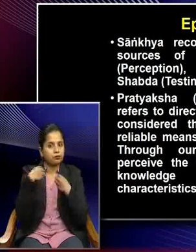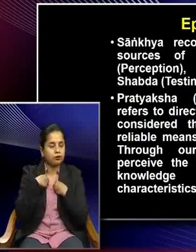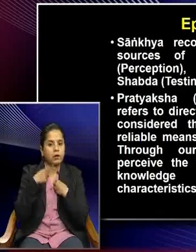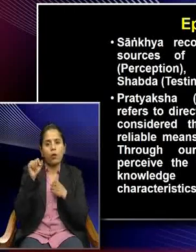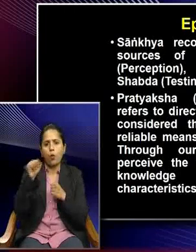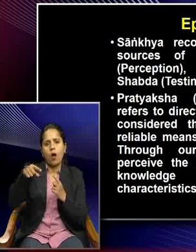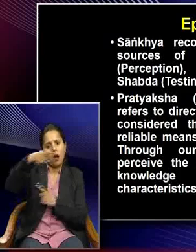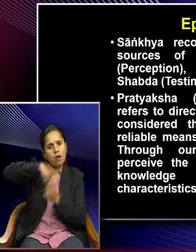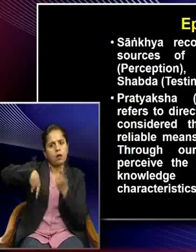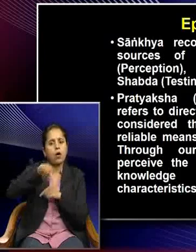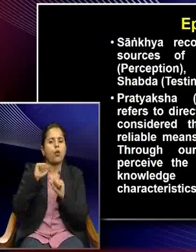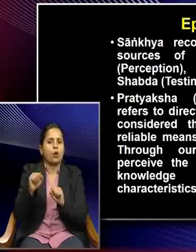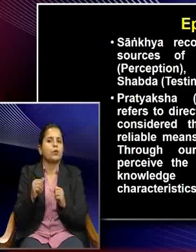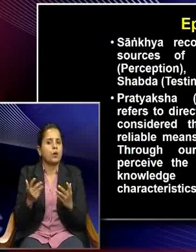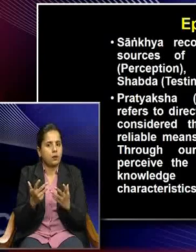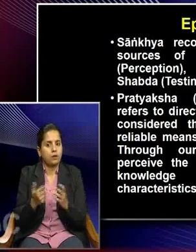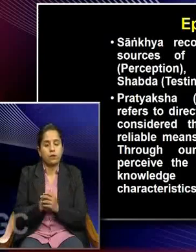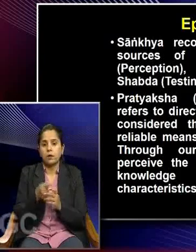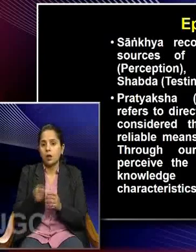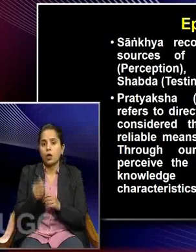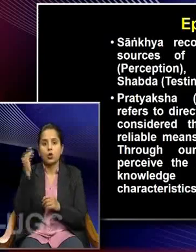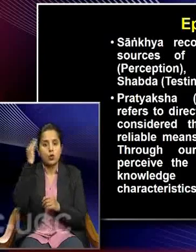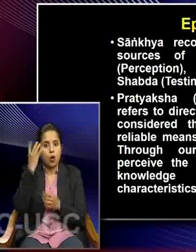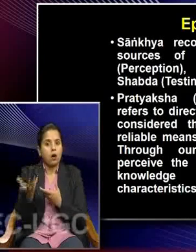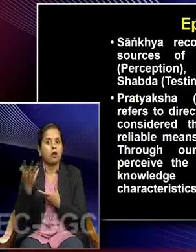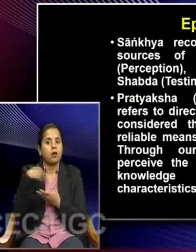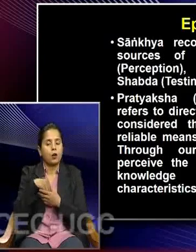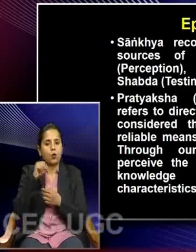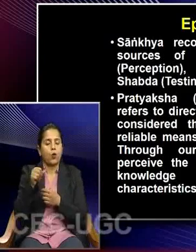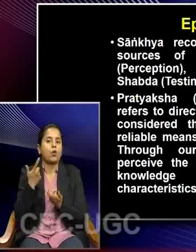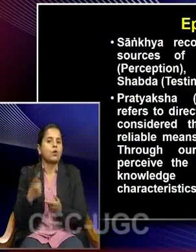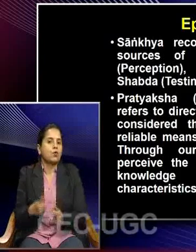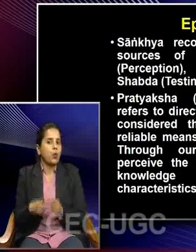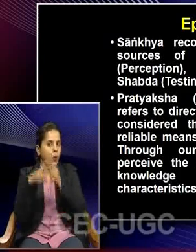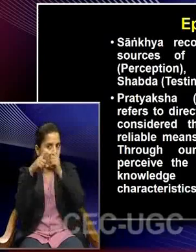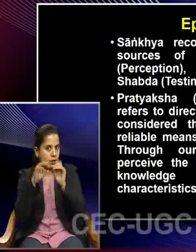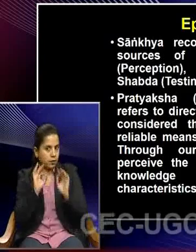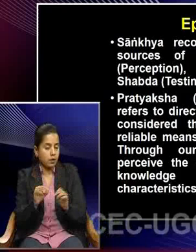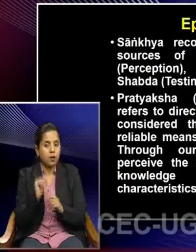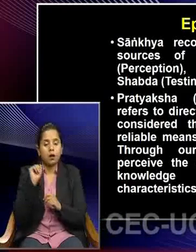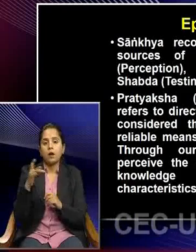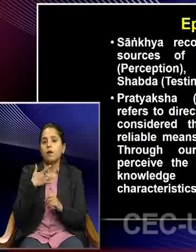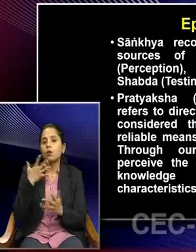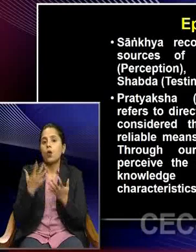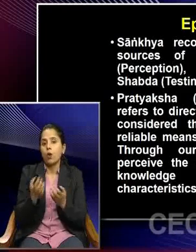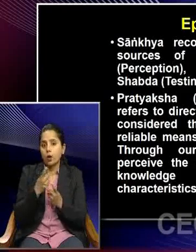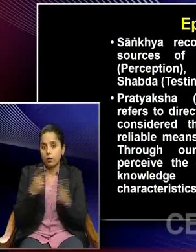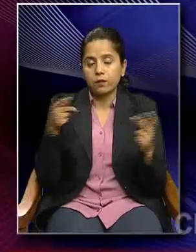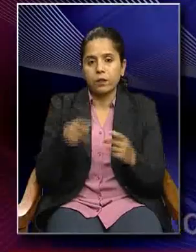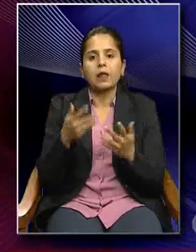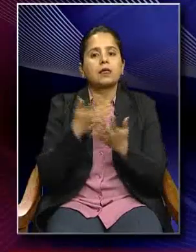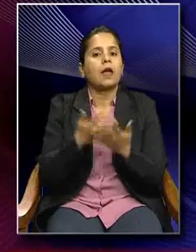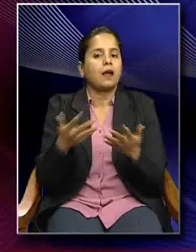there around us and gain knowledge about its qualities, its characteristics and